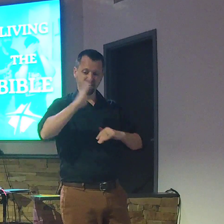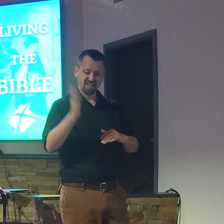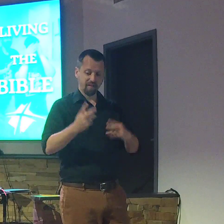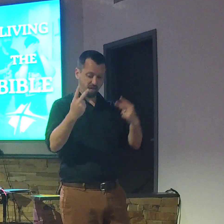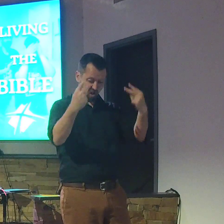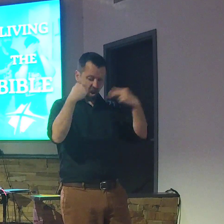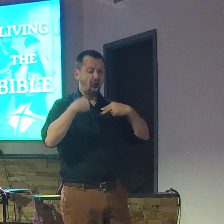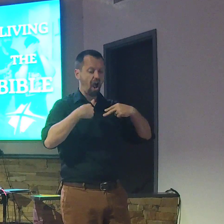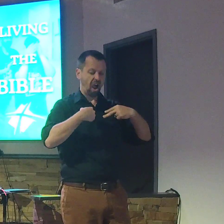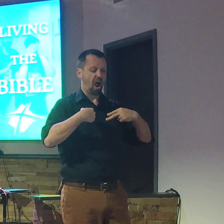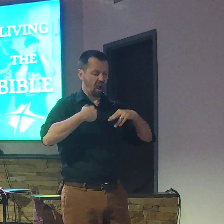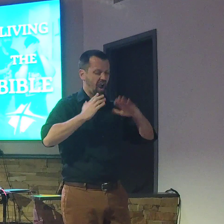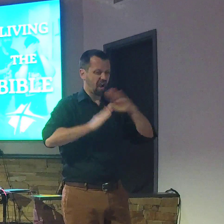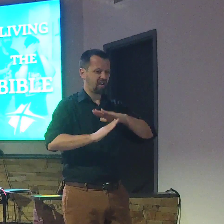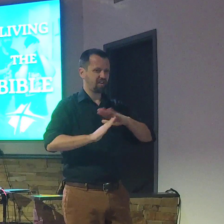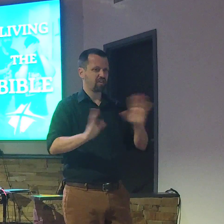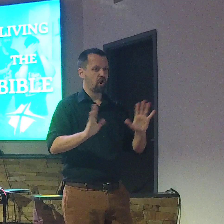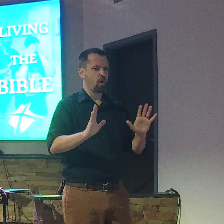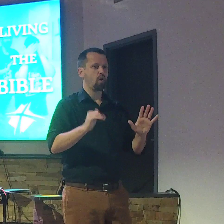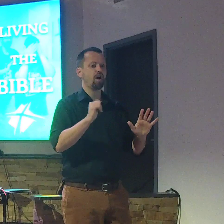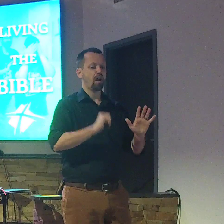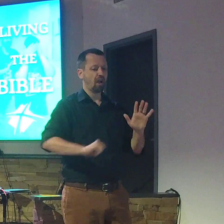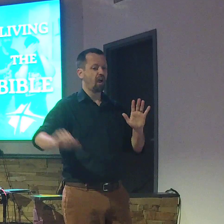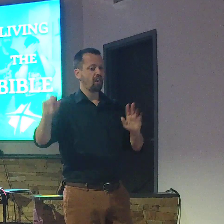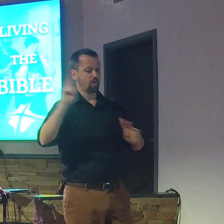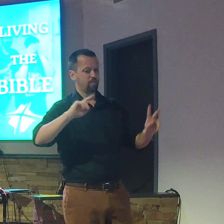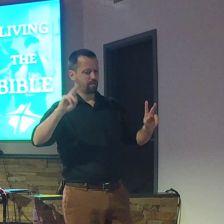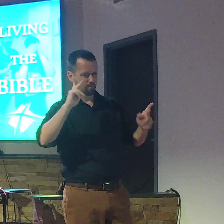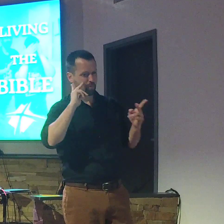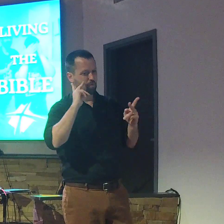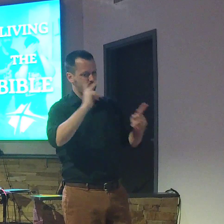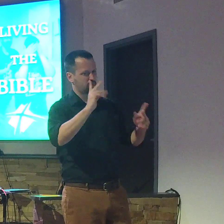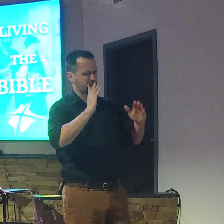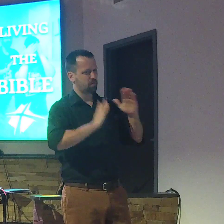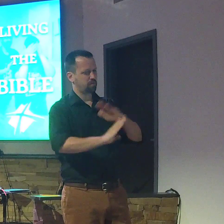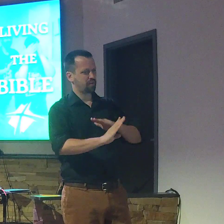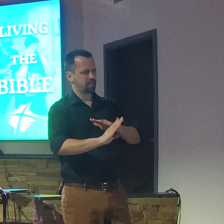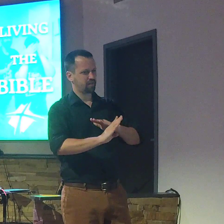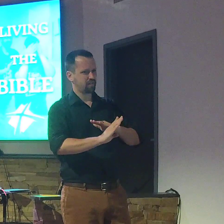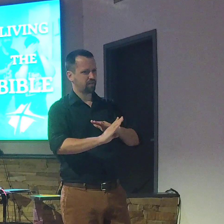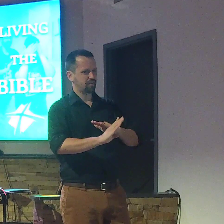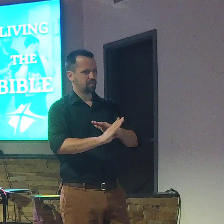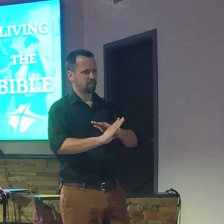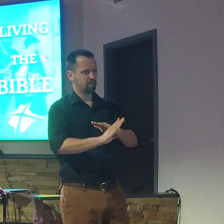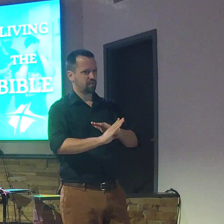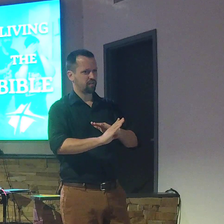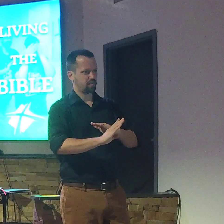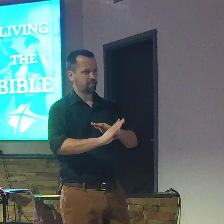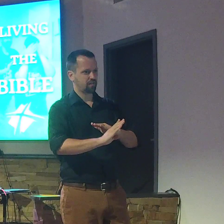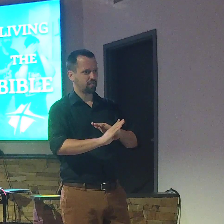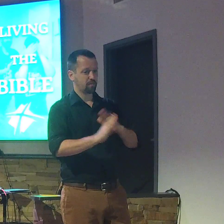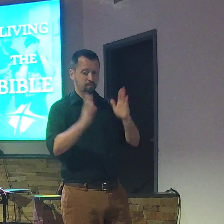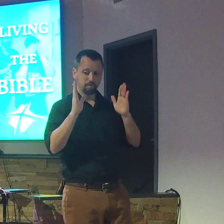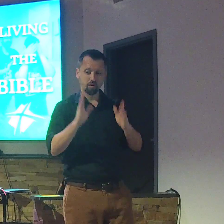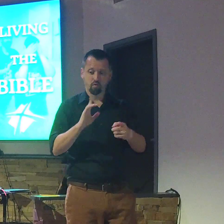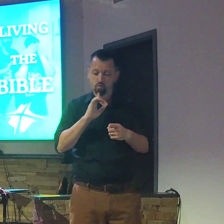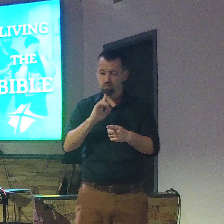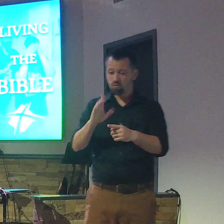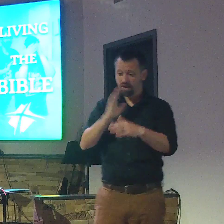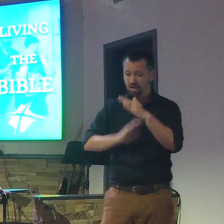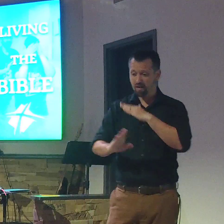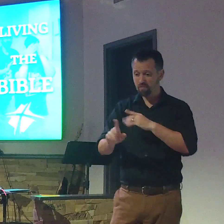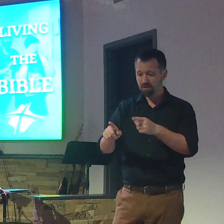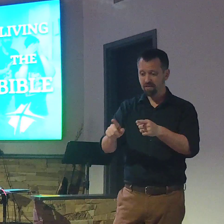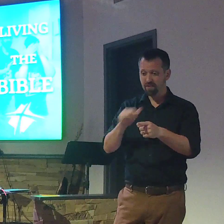it will be something that others see in our lives when it's there. When they mention it, the truly humble person, they won't see it because